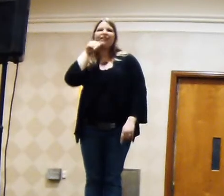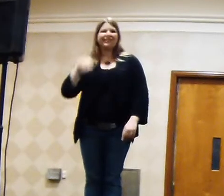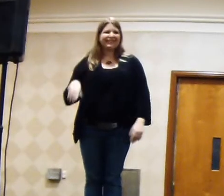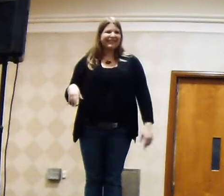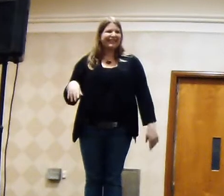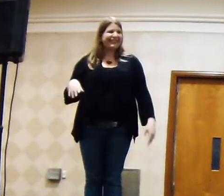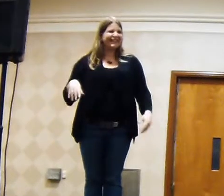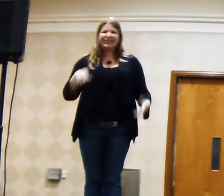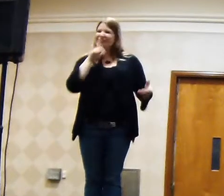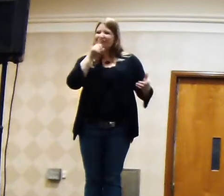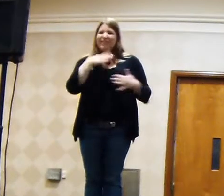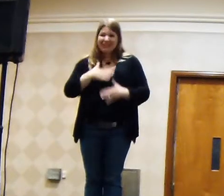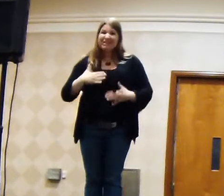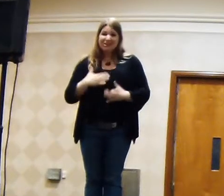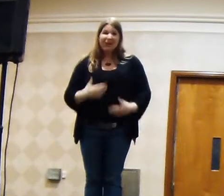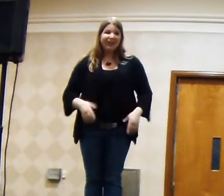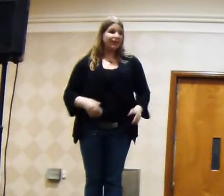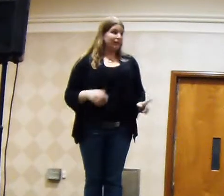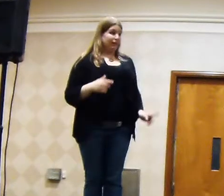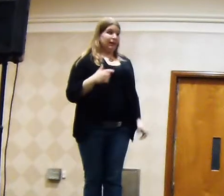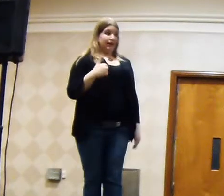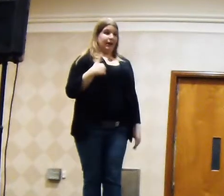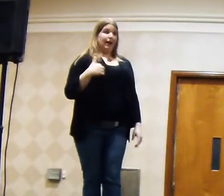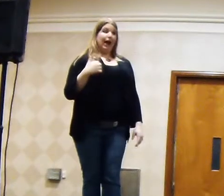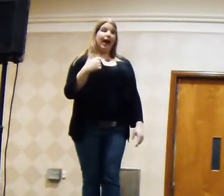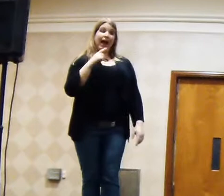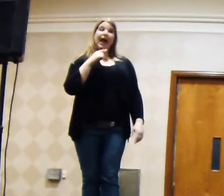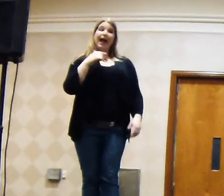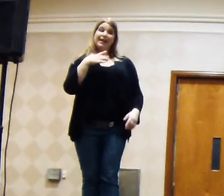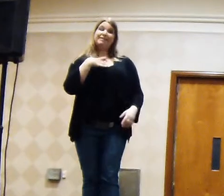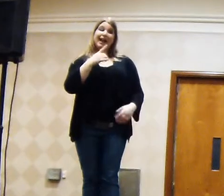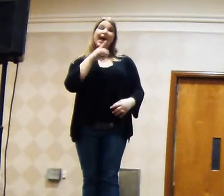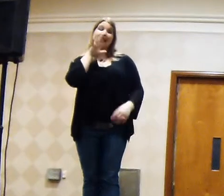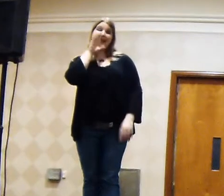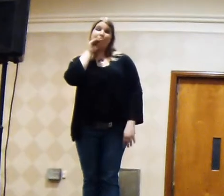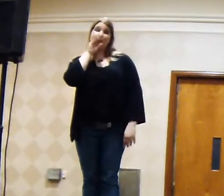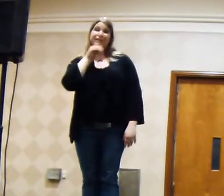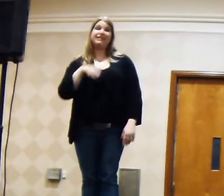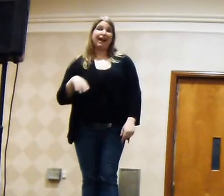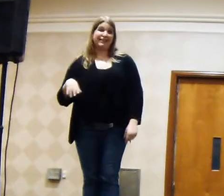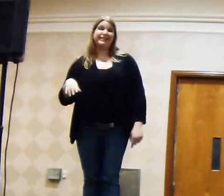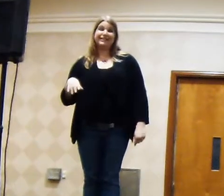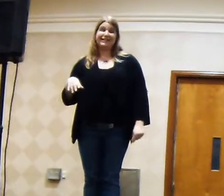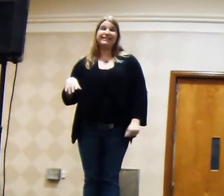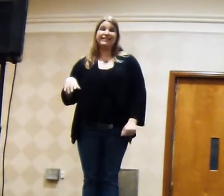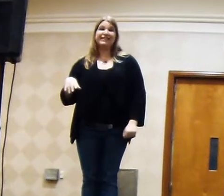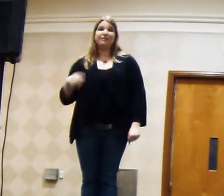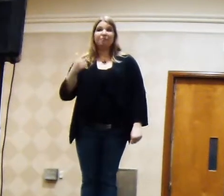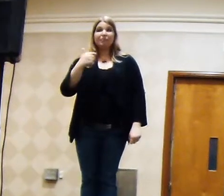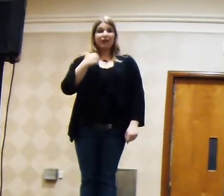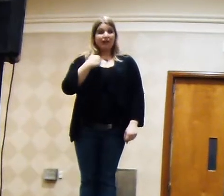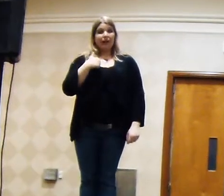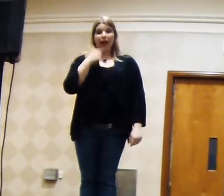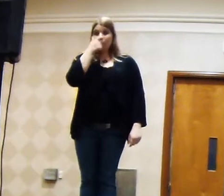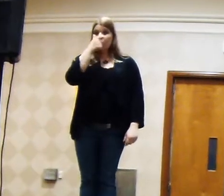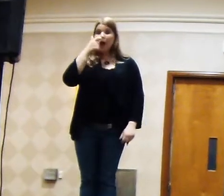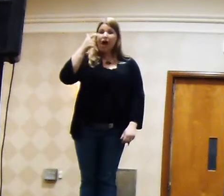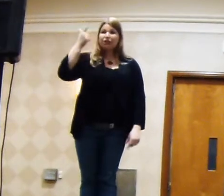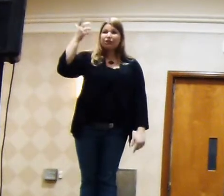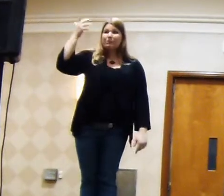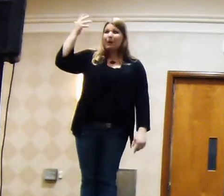Howard the Duck fan, which I really enjoy. I have a fondness for Howard the Duck because, you know, when I watched it as a kid, like,